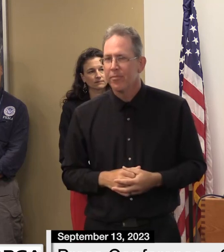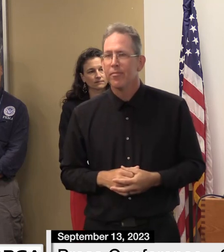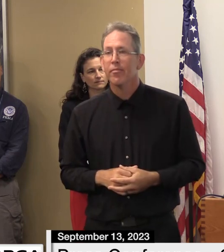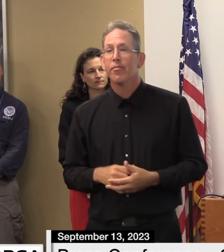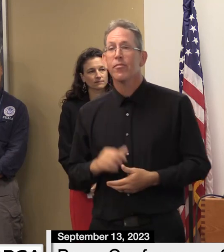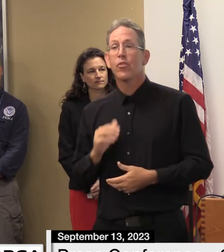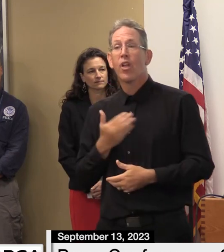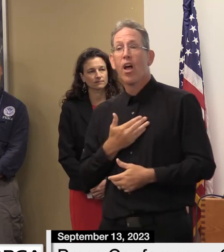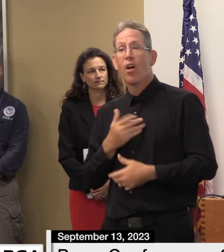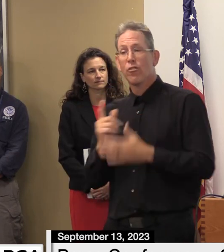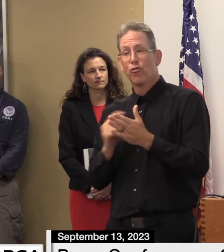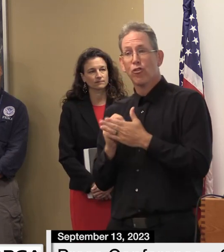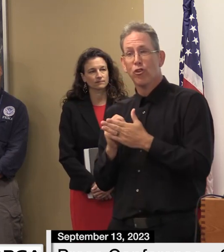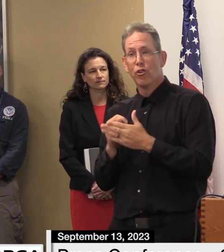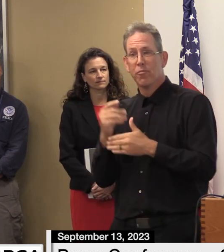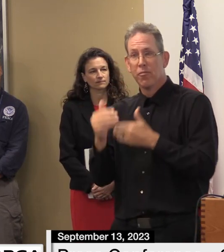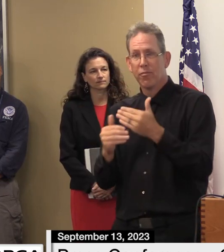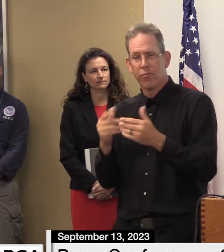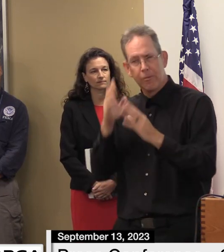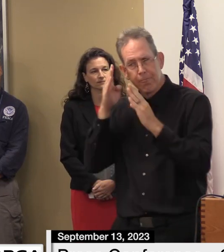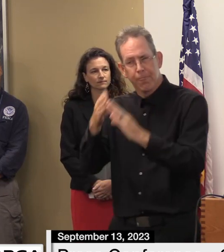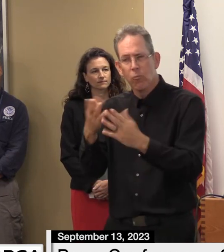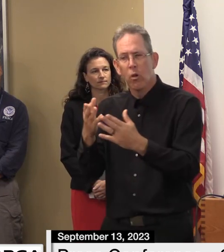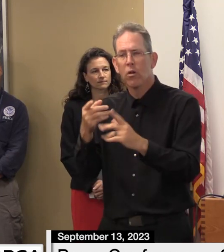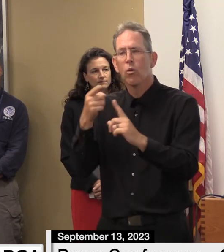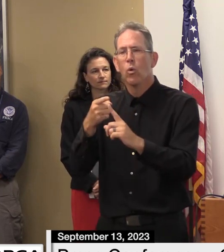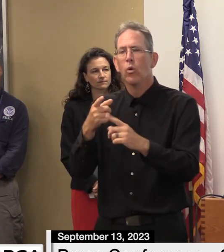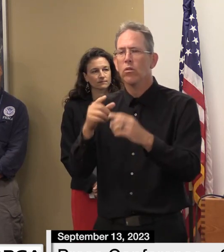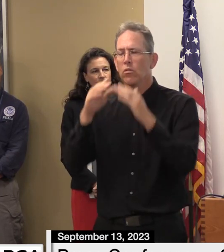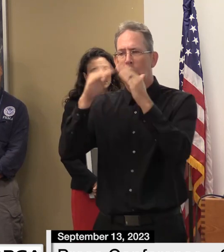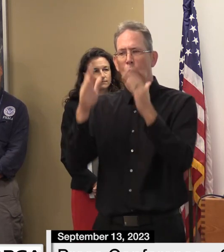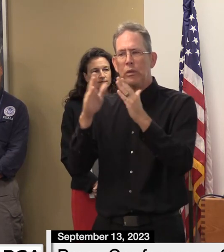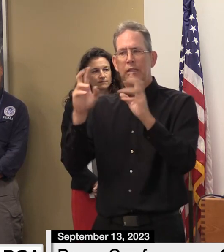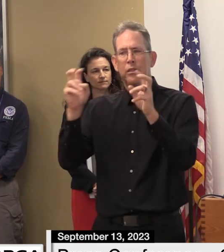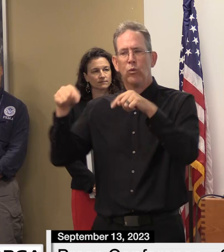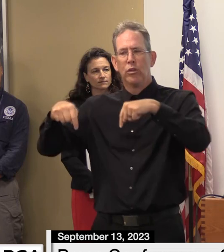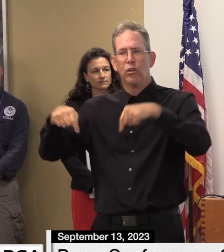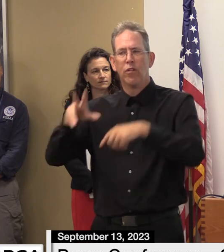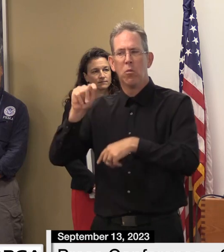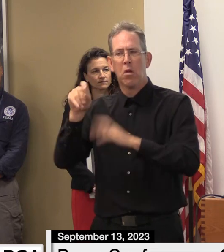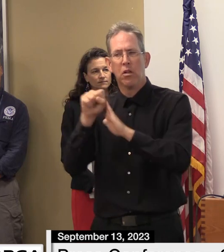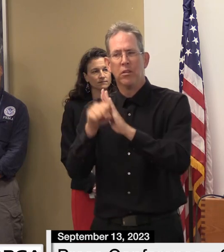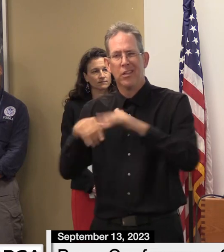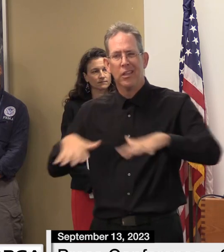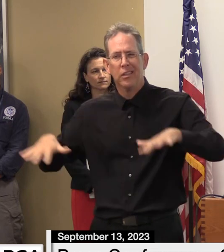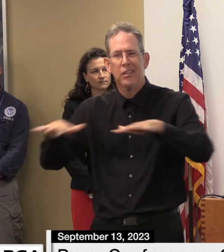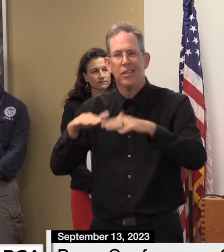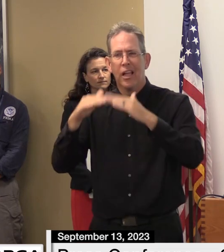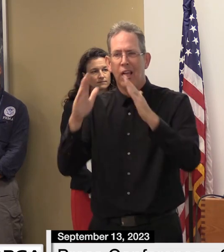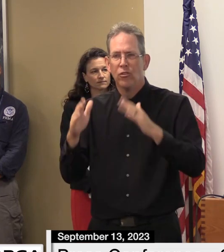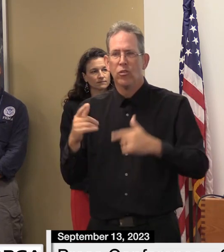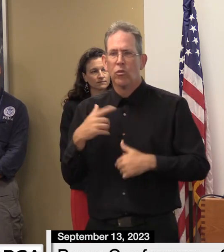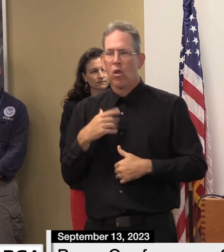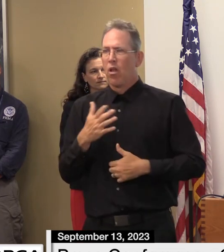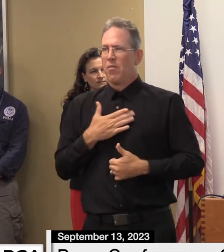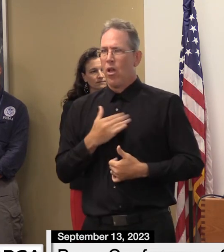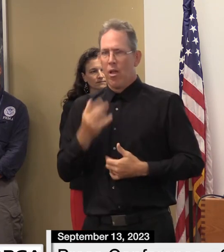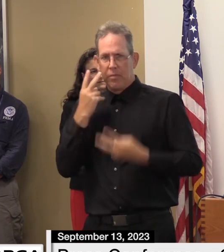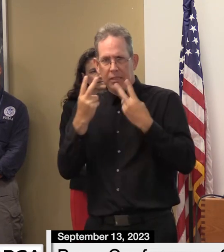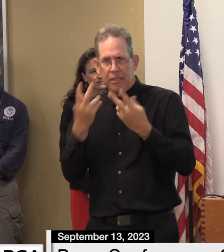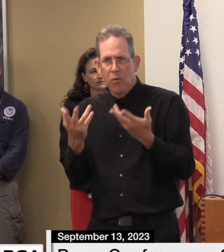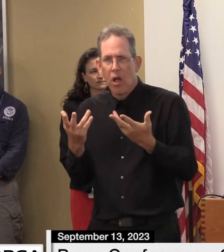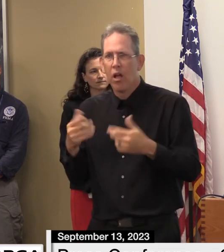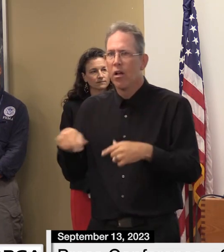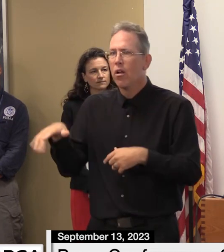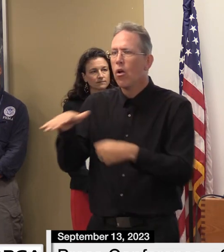that housing was the number one economic issue our state was facing, and I was glad to see that the local